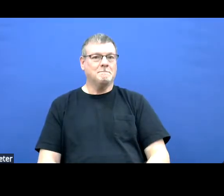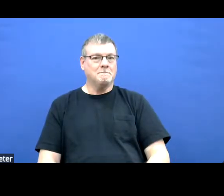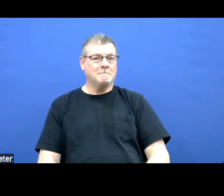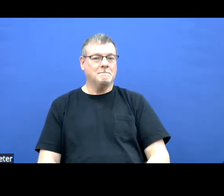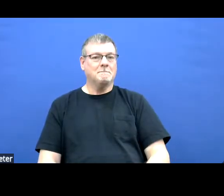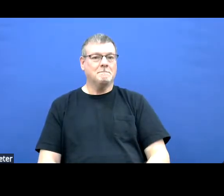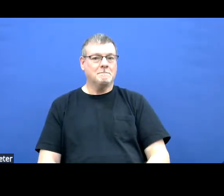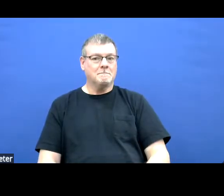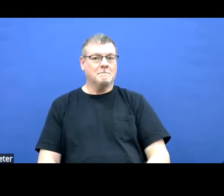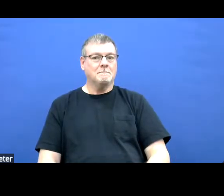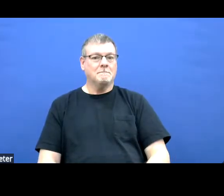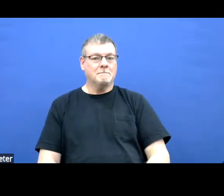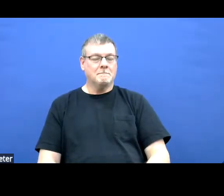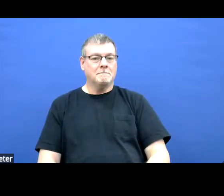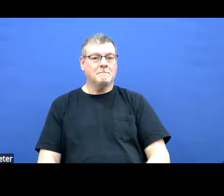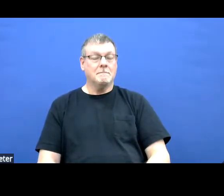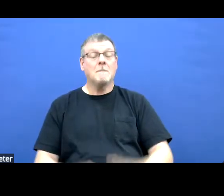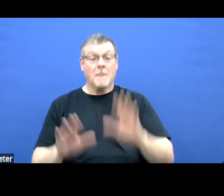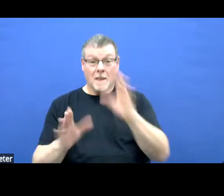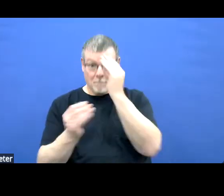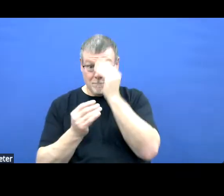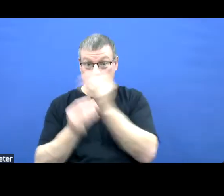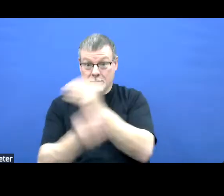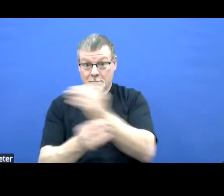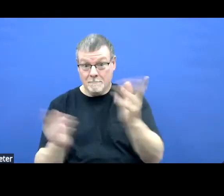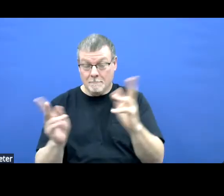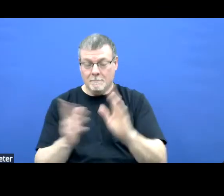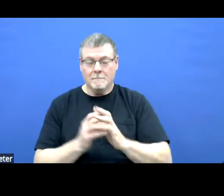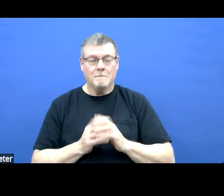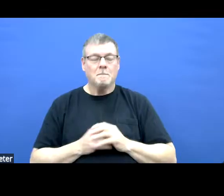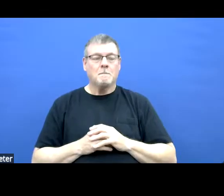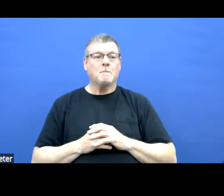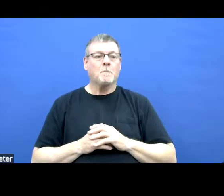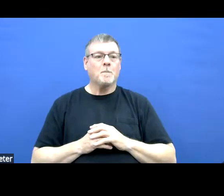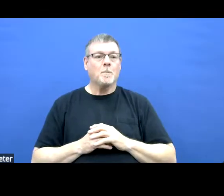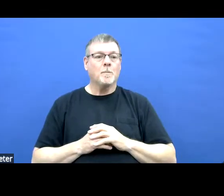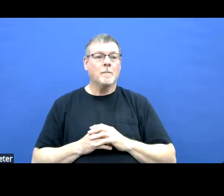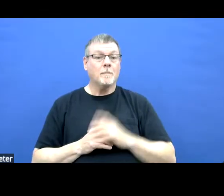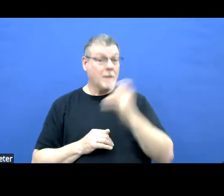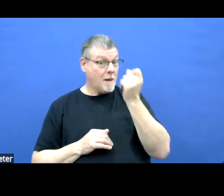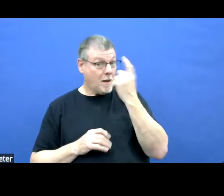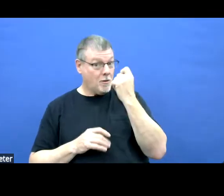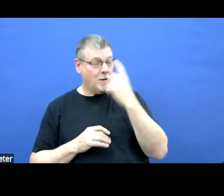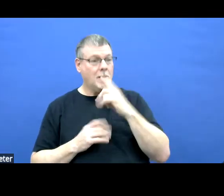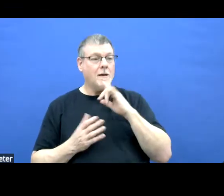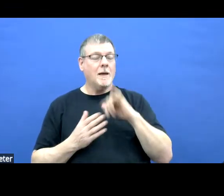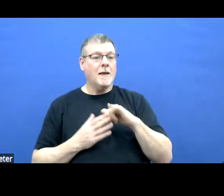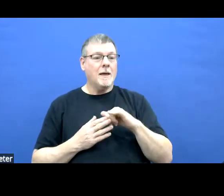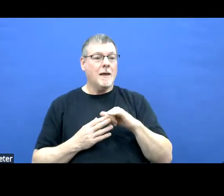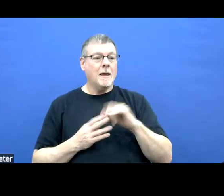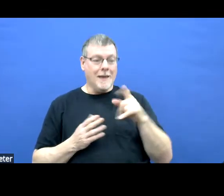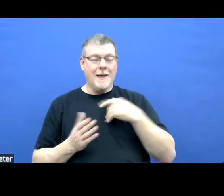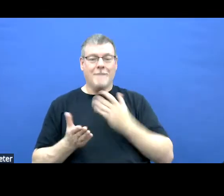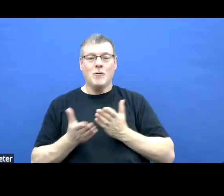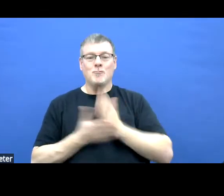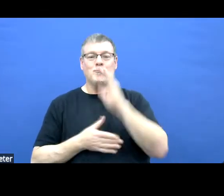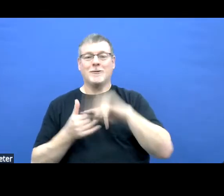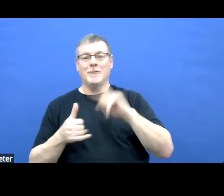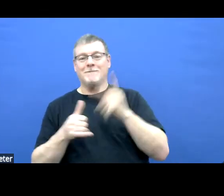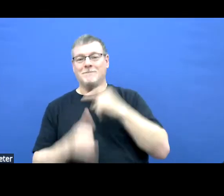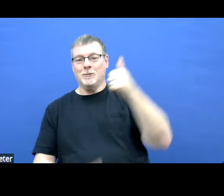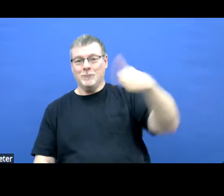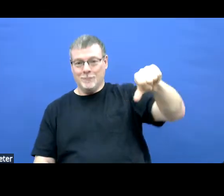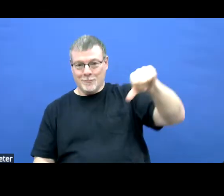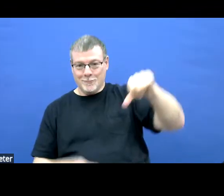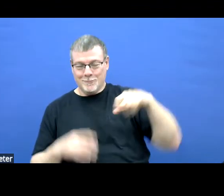And then, just so people are aware, I understand that they have a right of first refusal on,